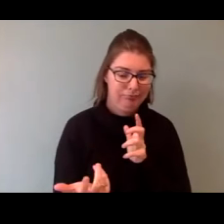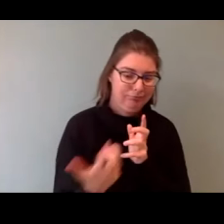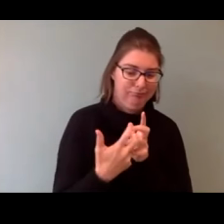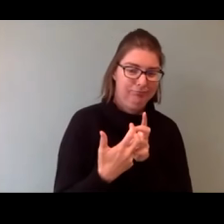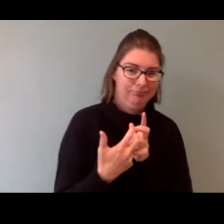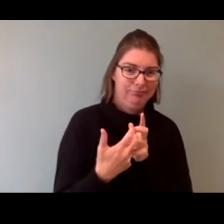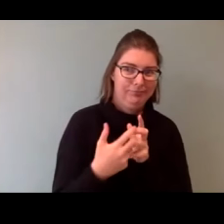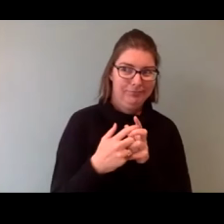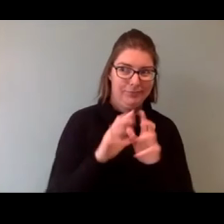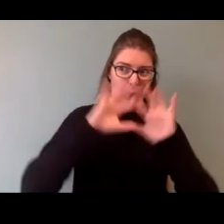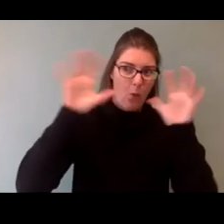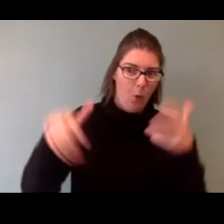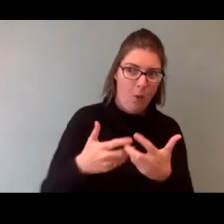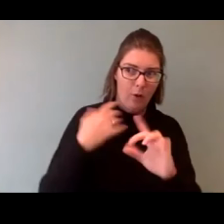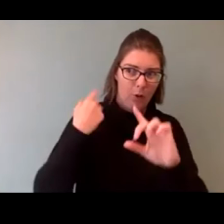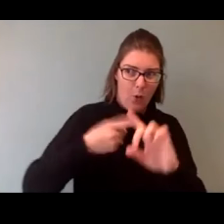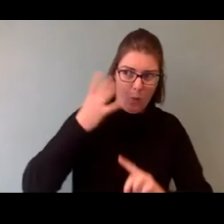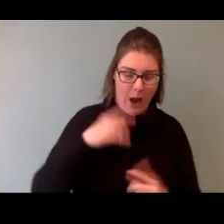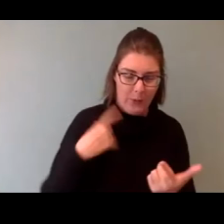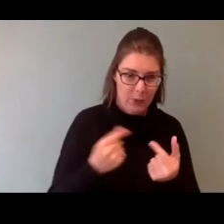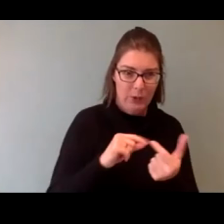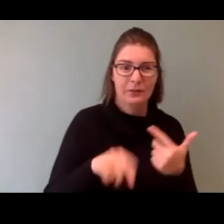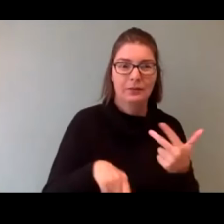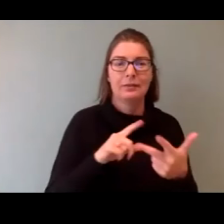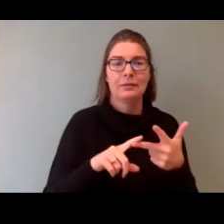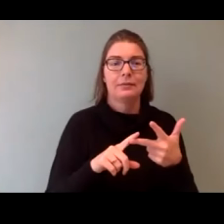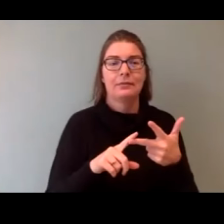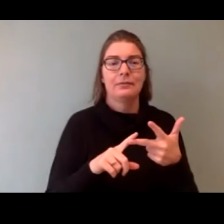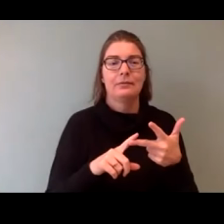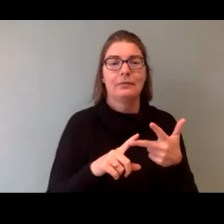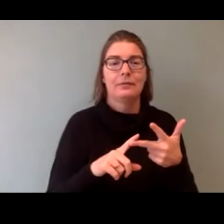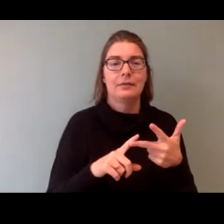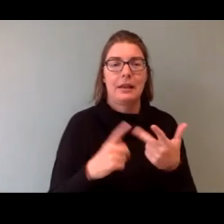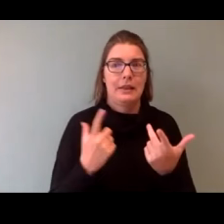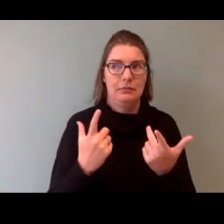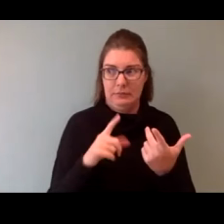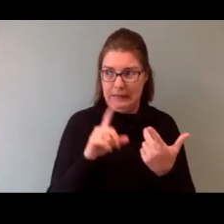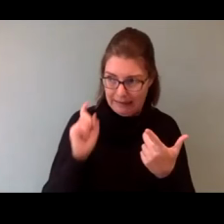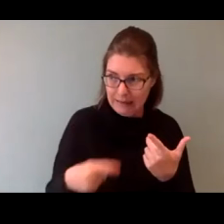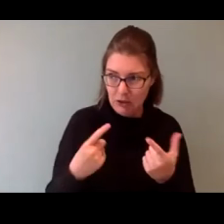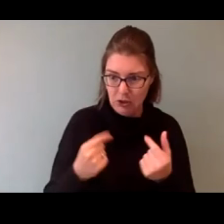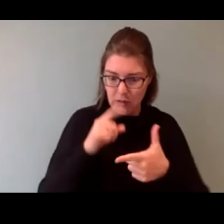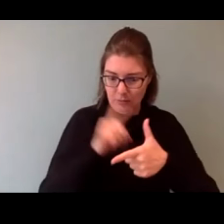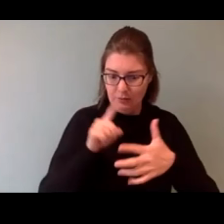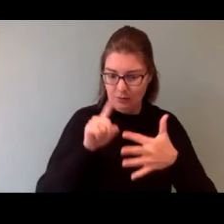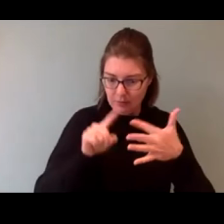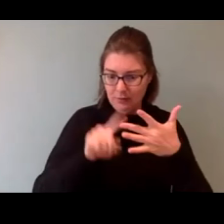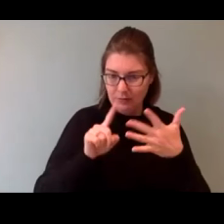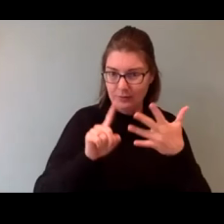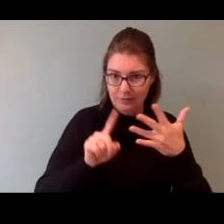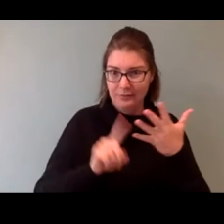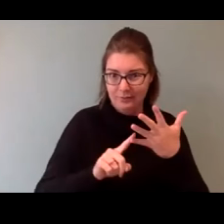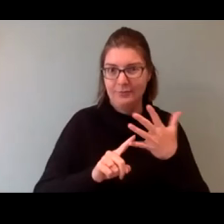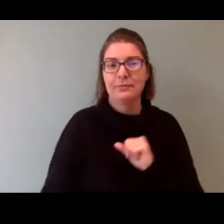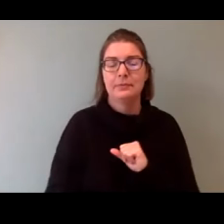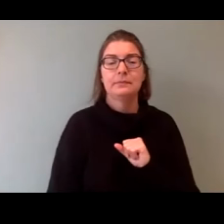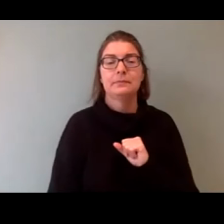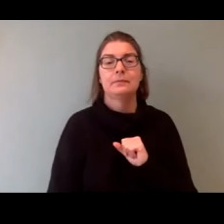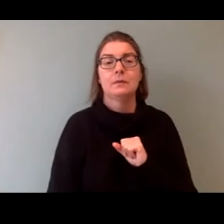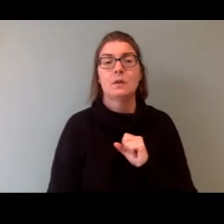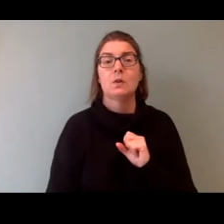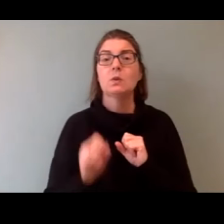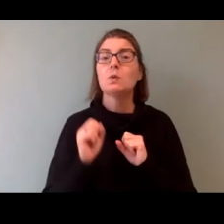into the bigger picture, like why are we doing this, and then the steps of what do we actually need to do step by step. So